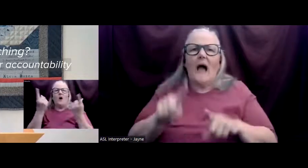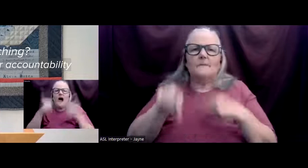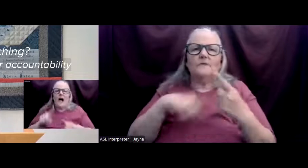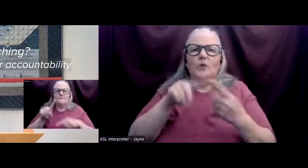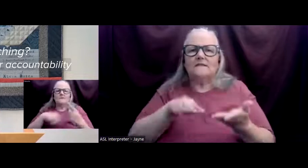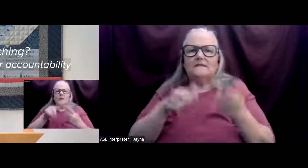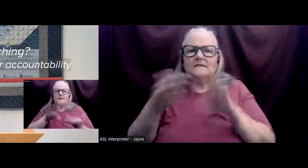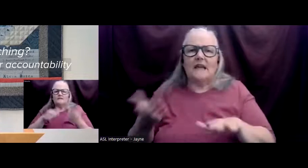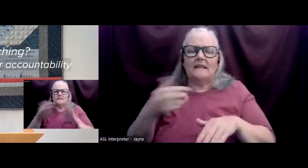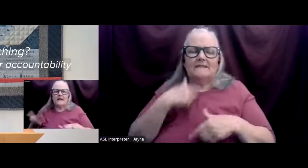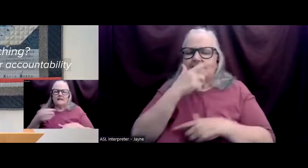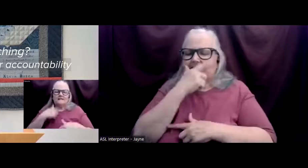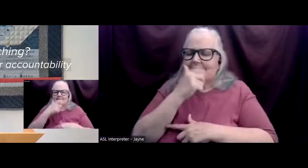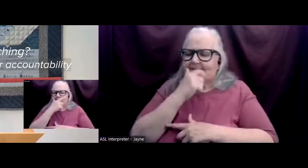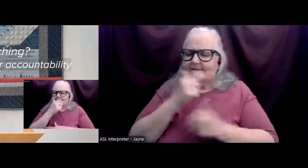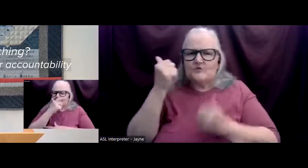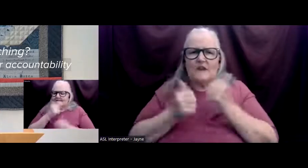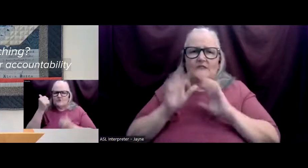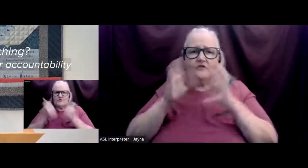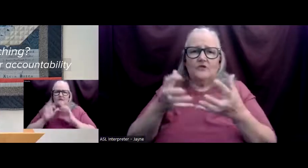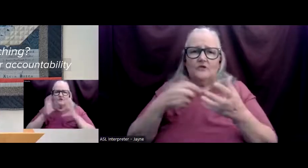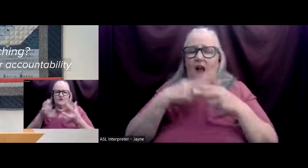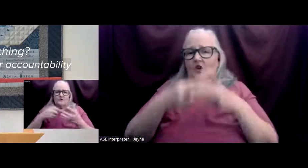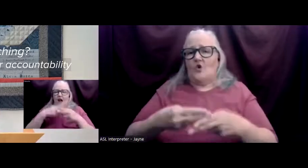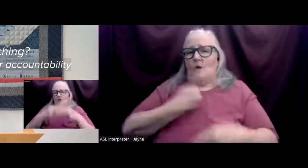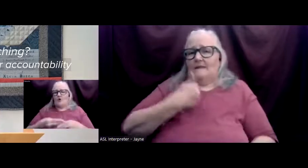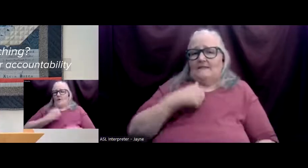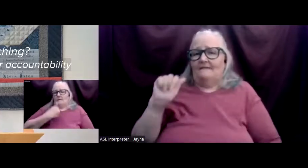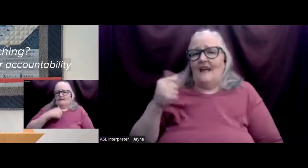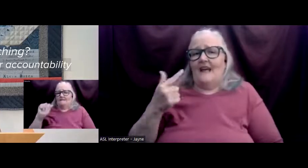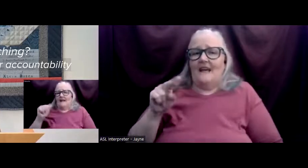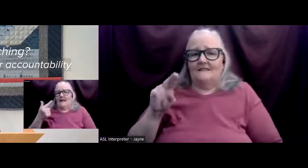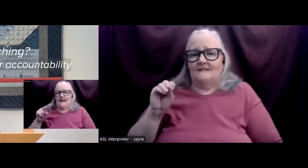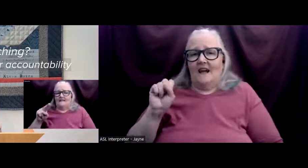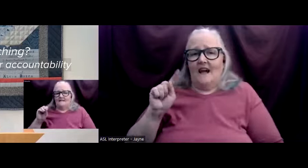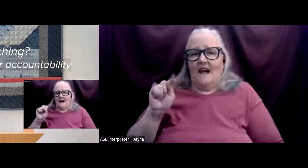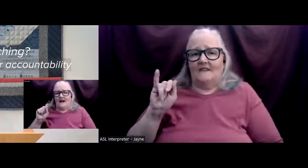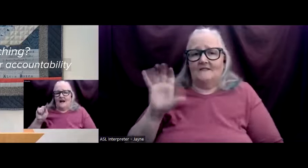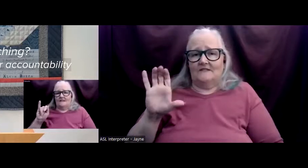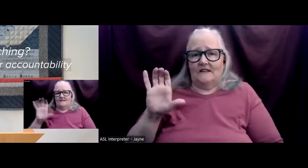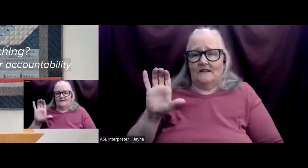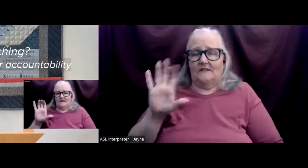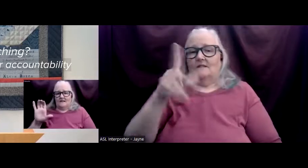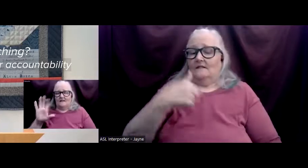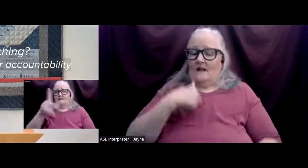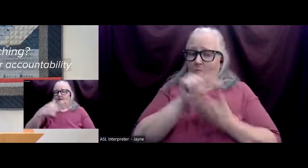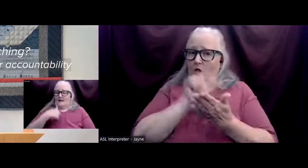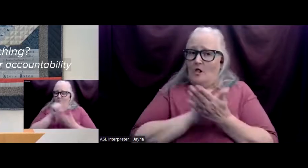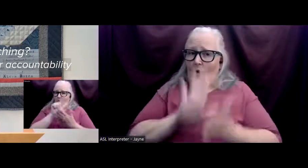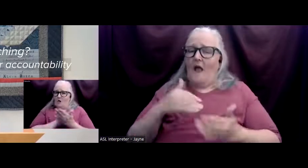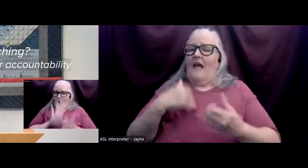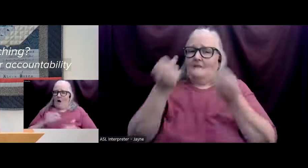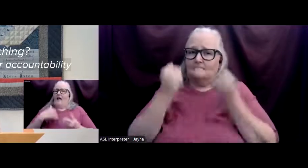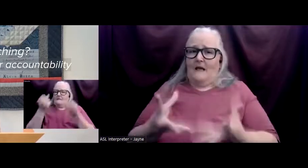a theological category, I'm gonna plead agnosticism. I am a lawyer full of opinions, so I am